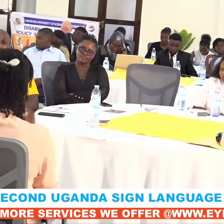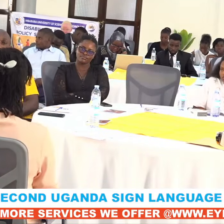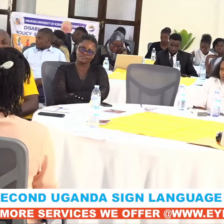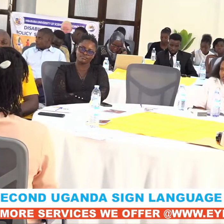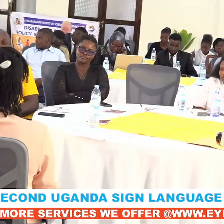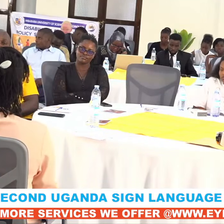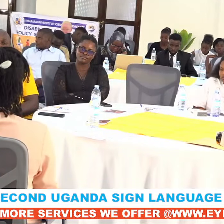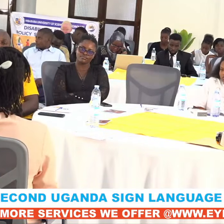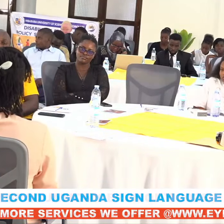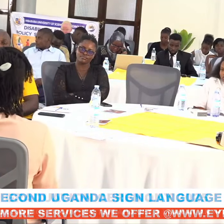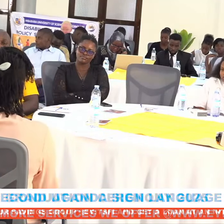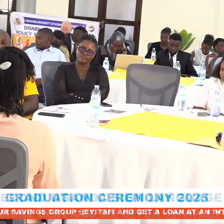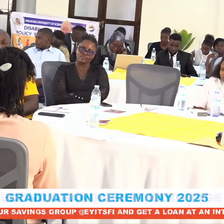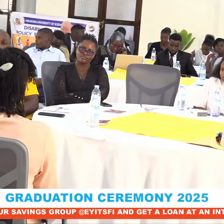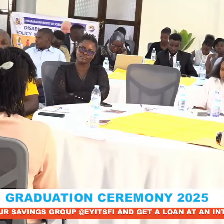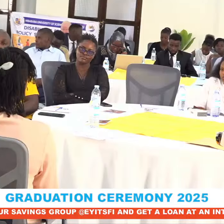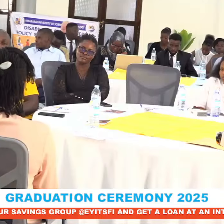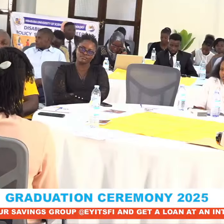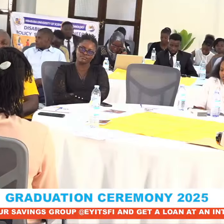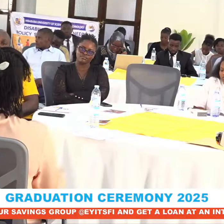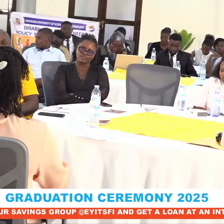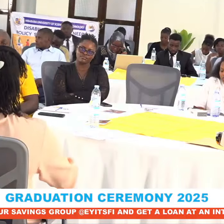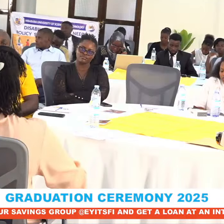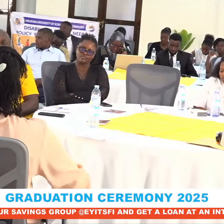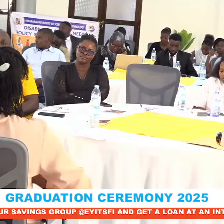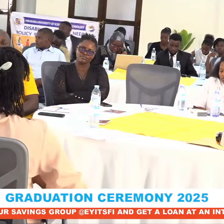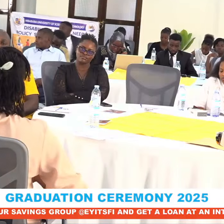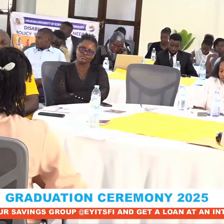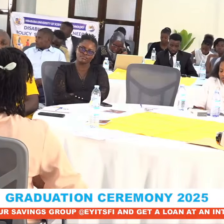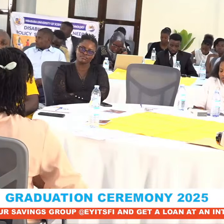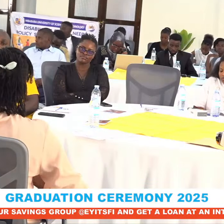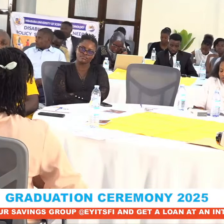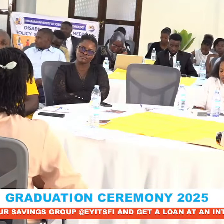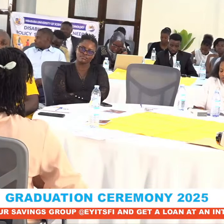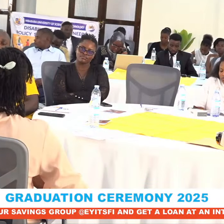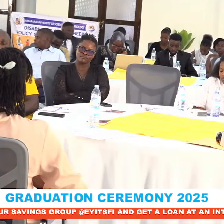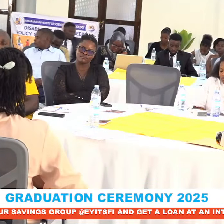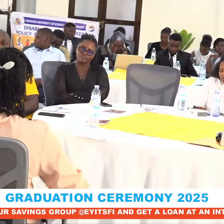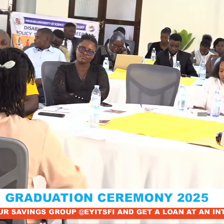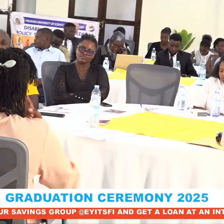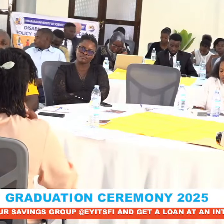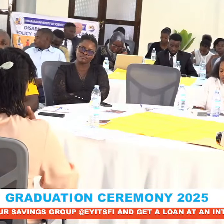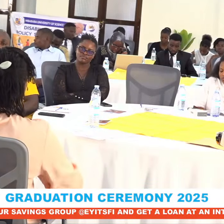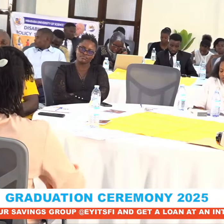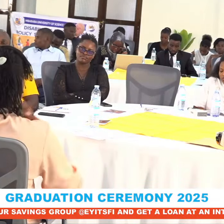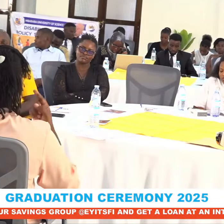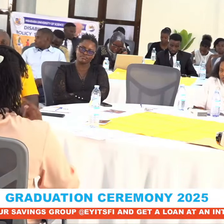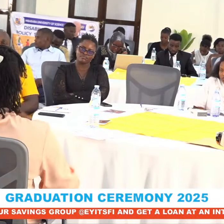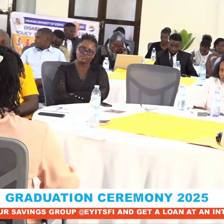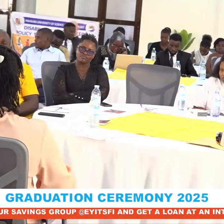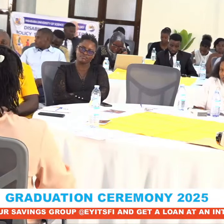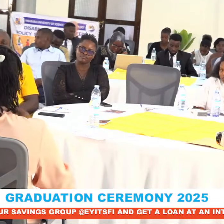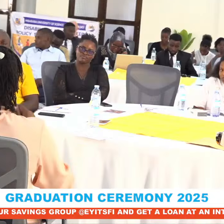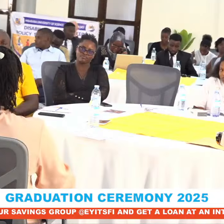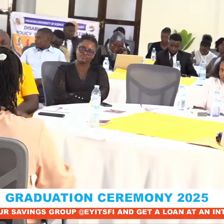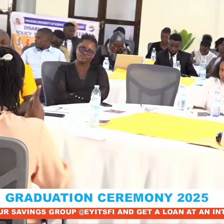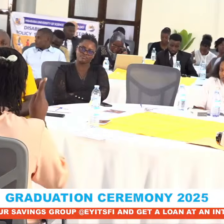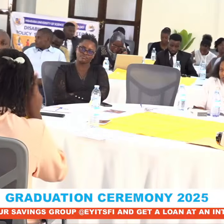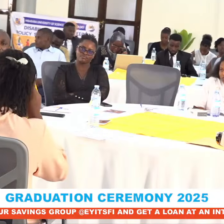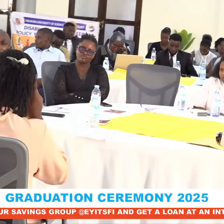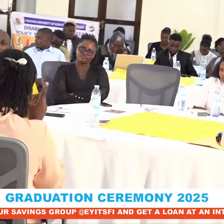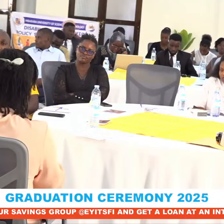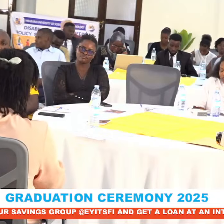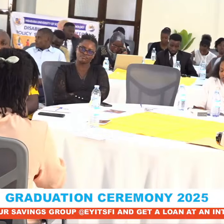You as the youth acquire these skills, go out there